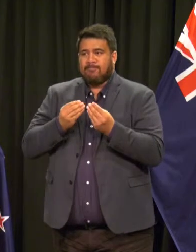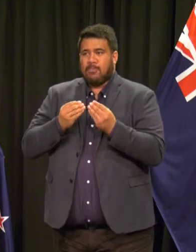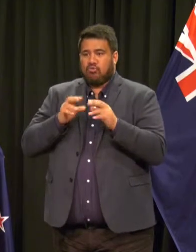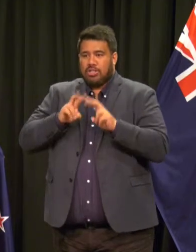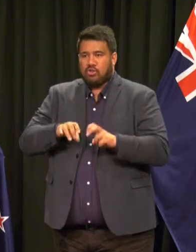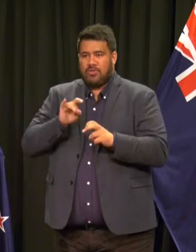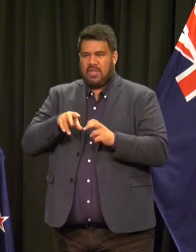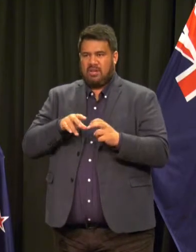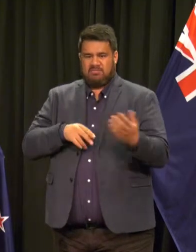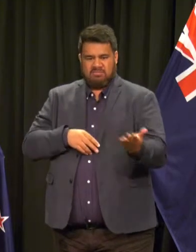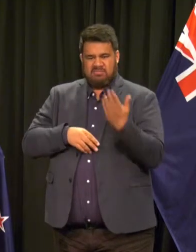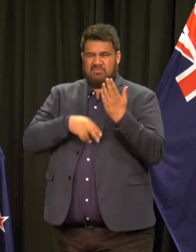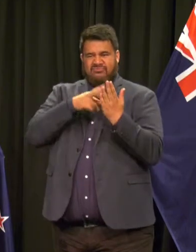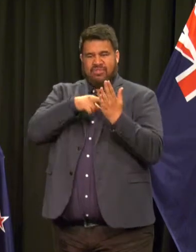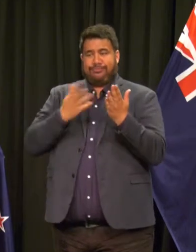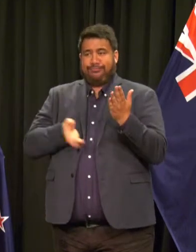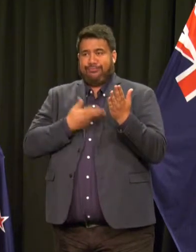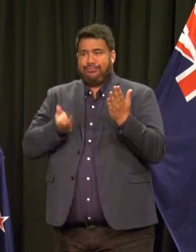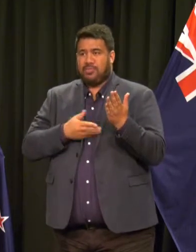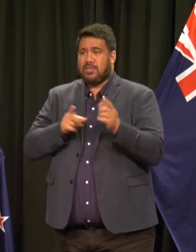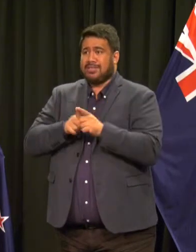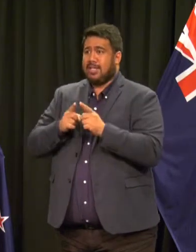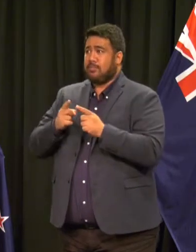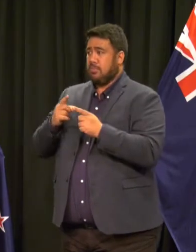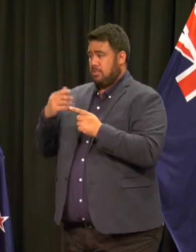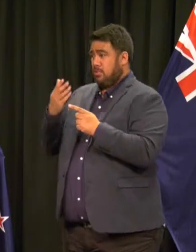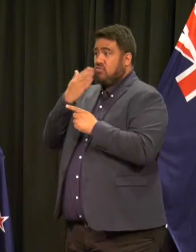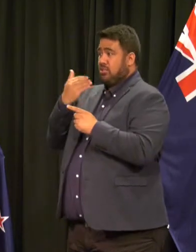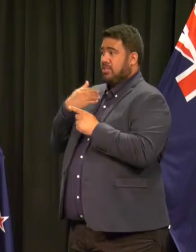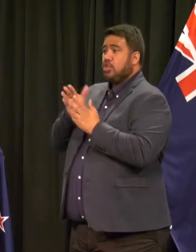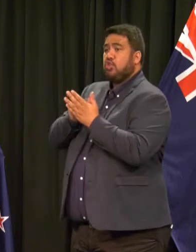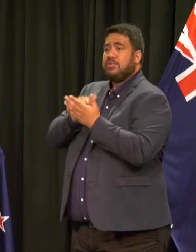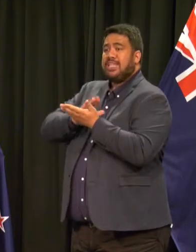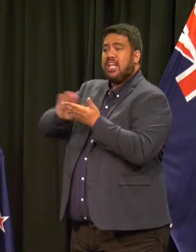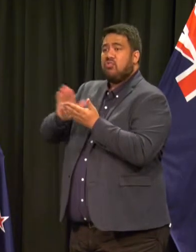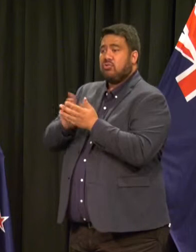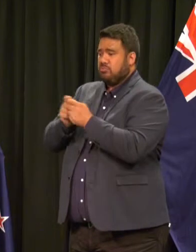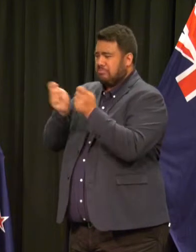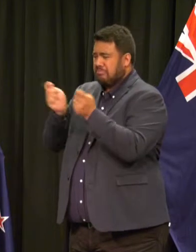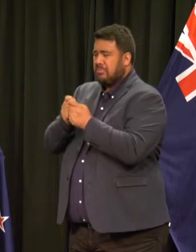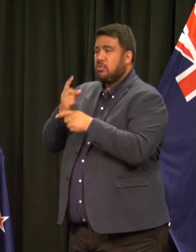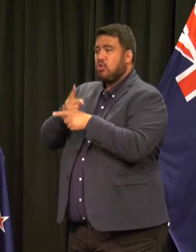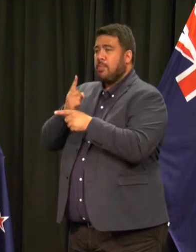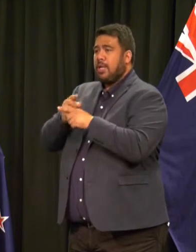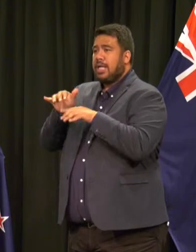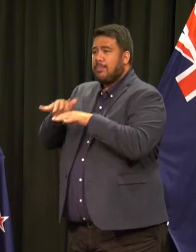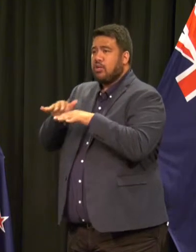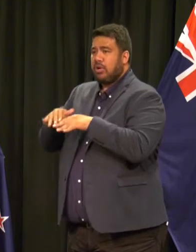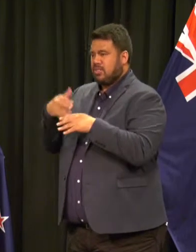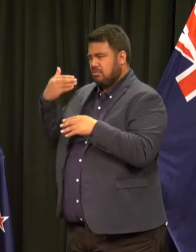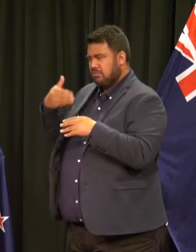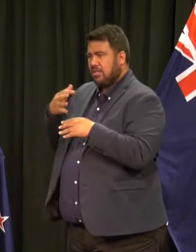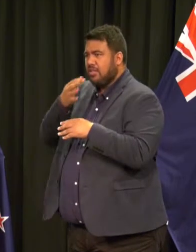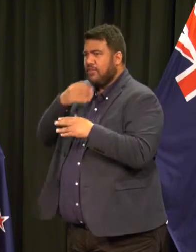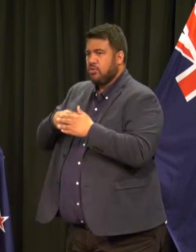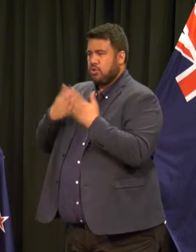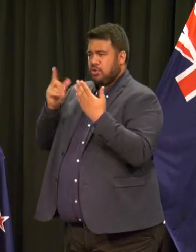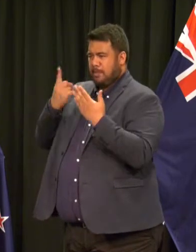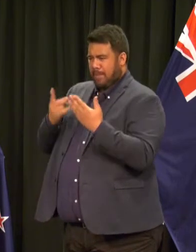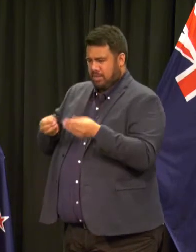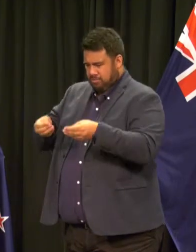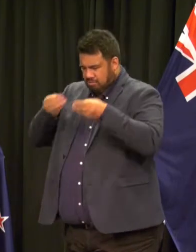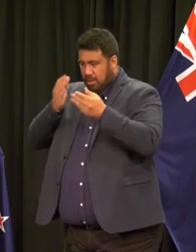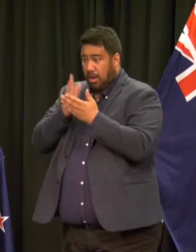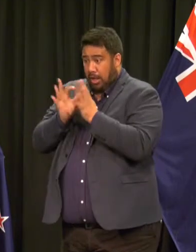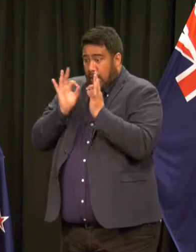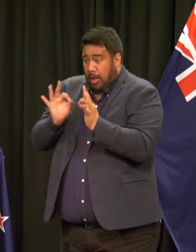way as I pick up the New Zealand Herald in the last few days and I'm seeing all sorts of figures on immigration without any exactitude as to